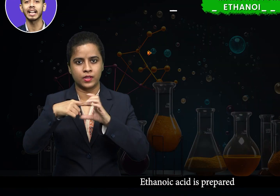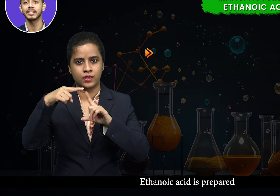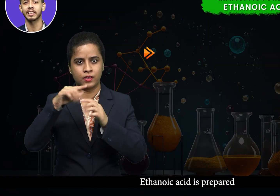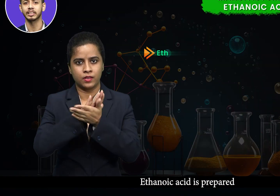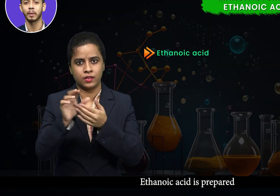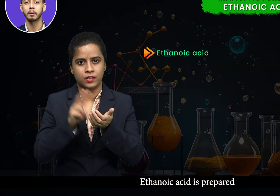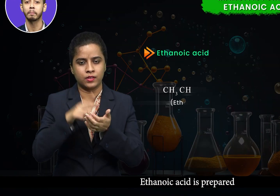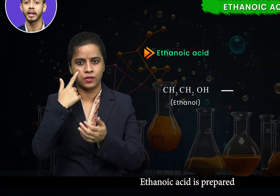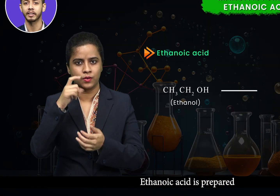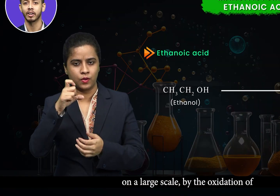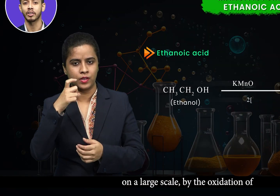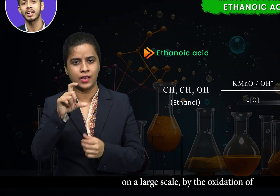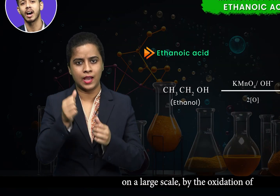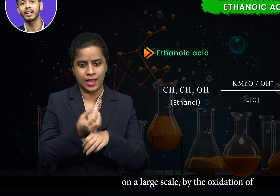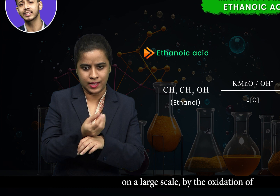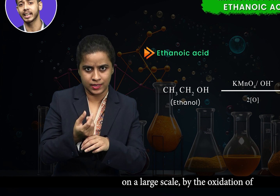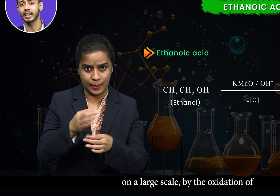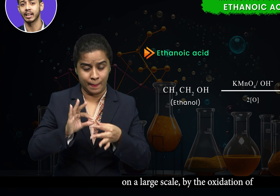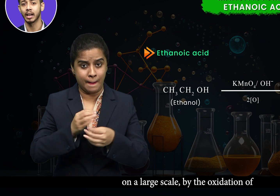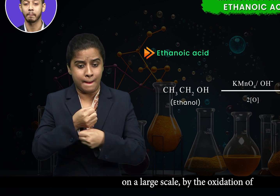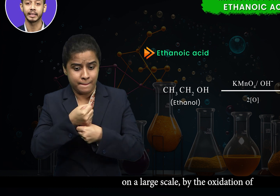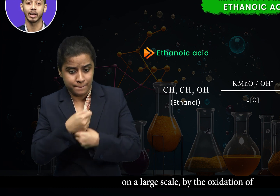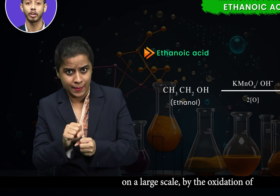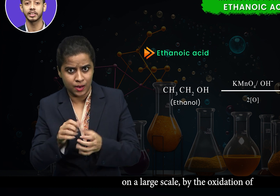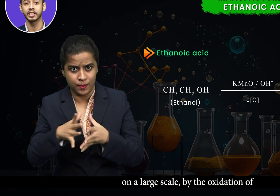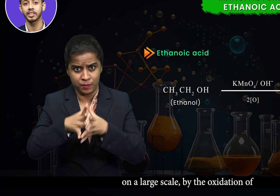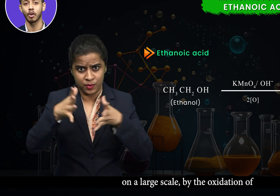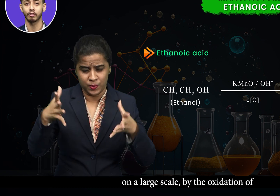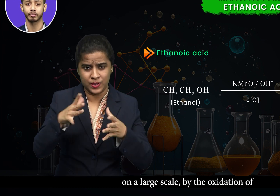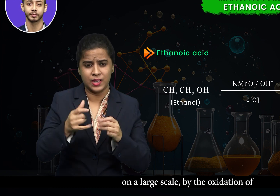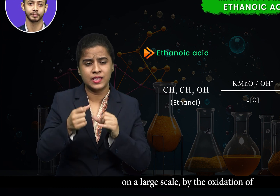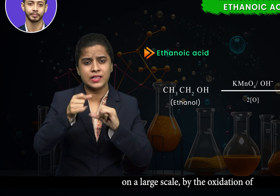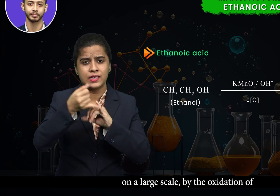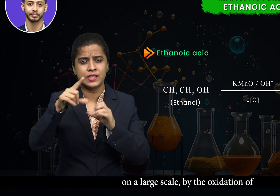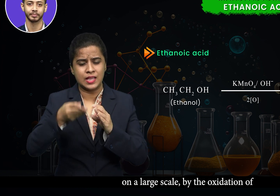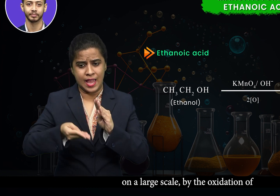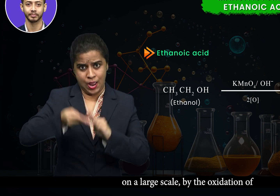Ethanoic acid is prepared on a large scale by the oxidation of